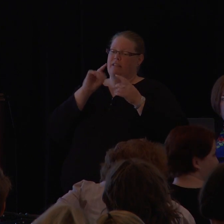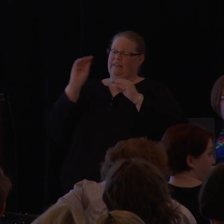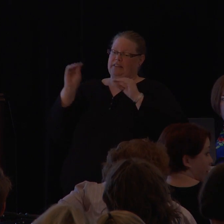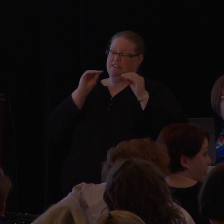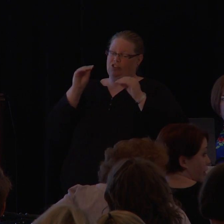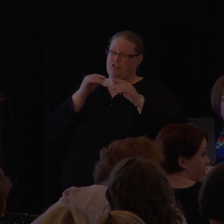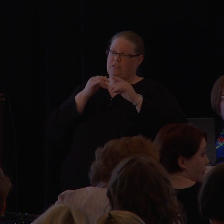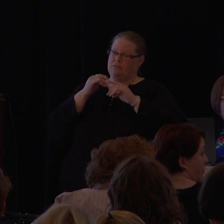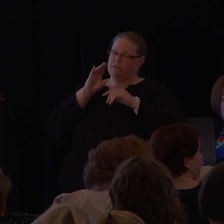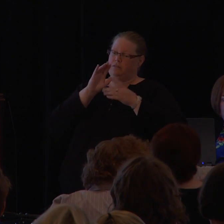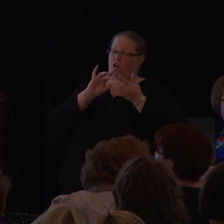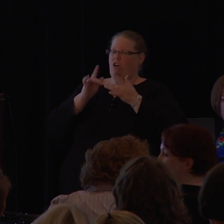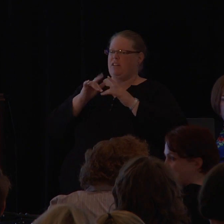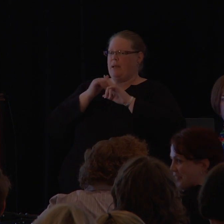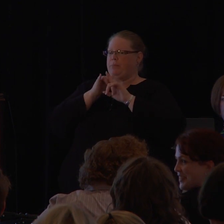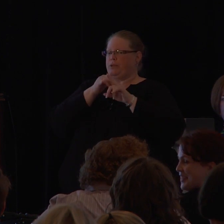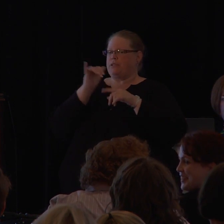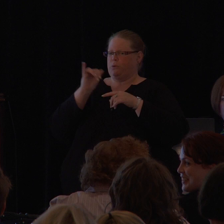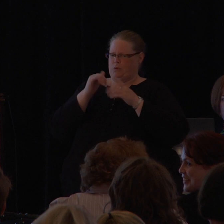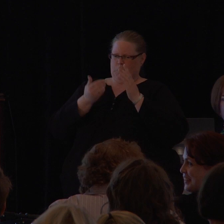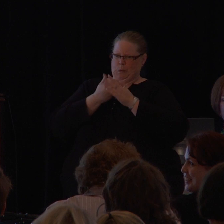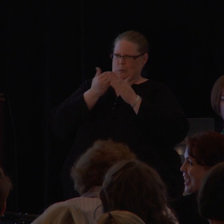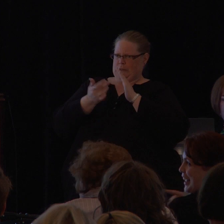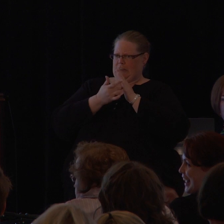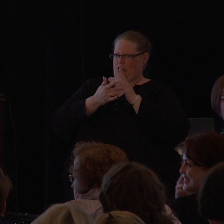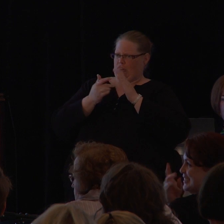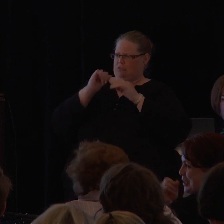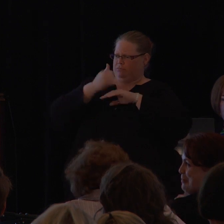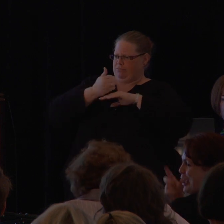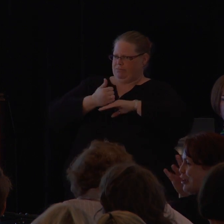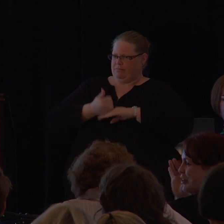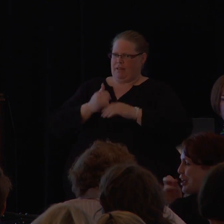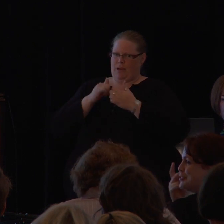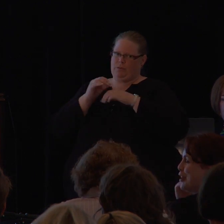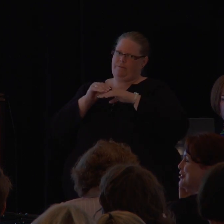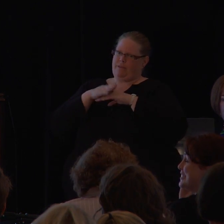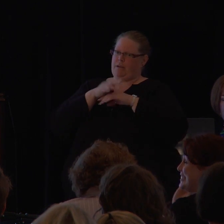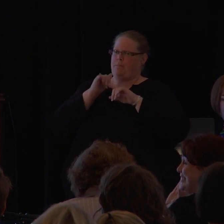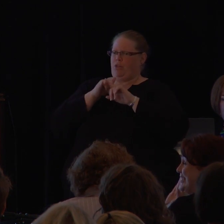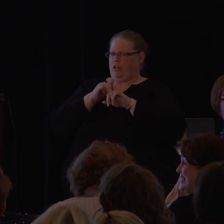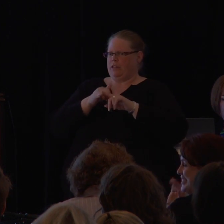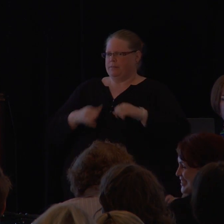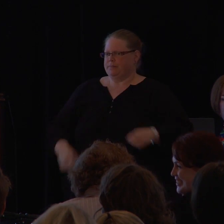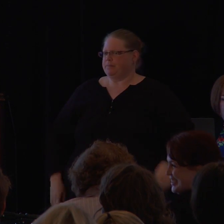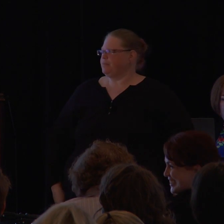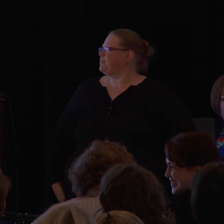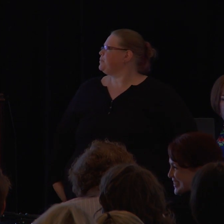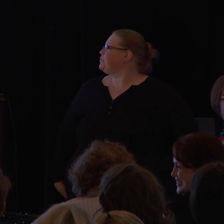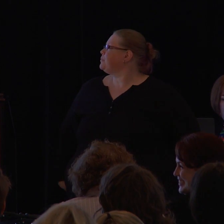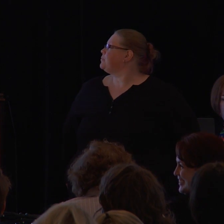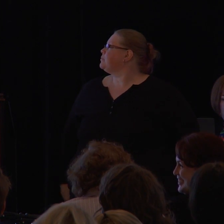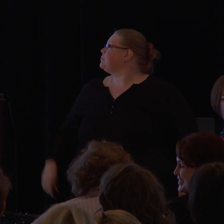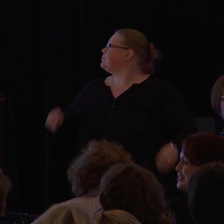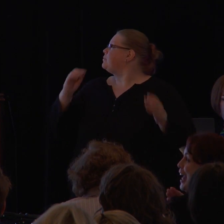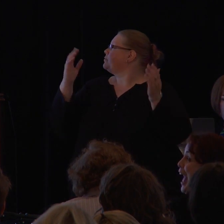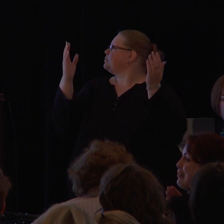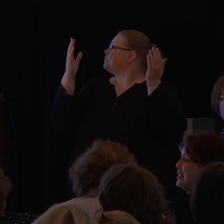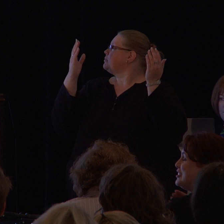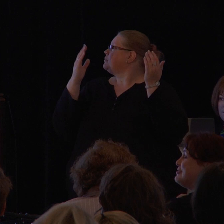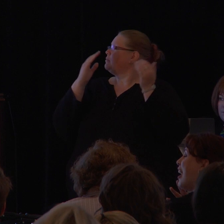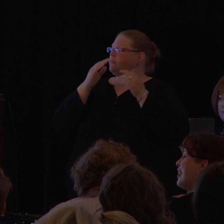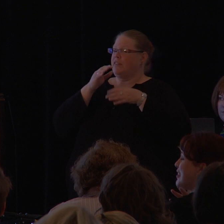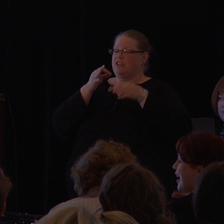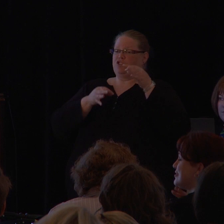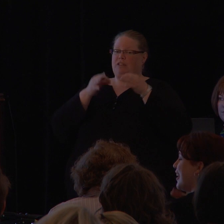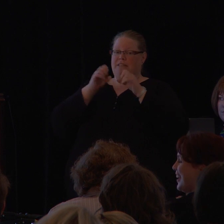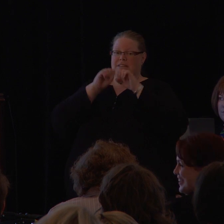be provided as well. Roles of the justice system, next slide, and safe and inclusive schools. Fortunately, because I know